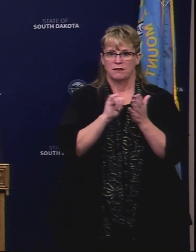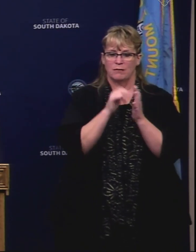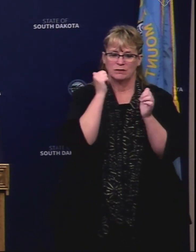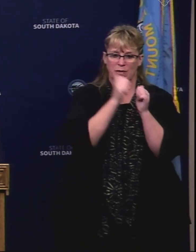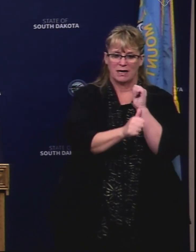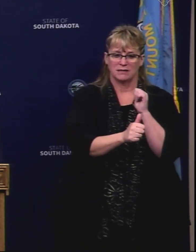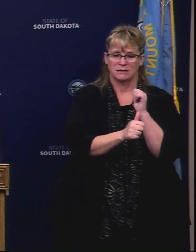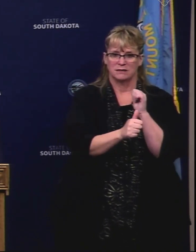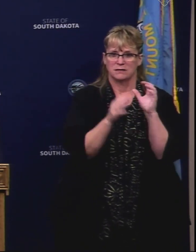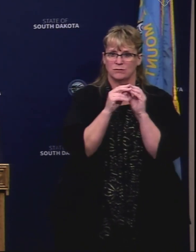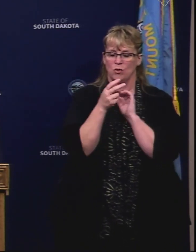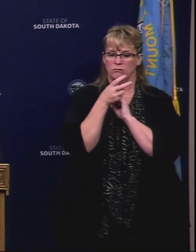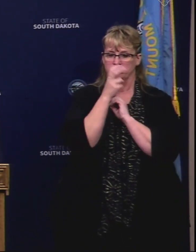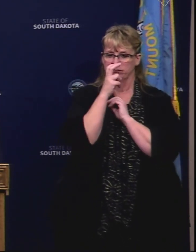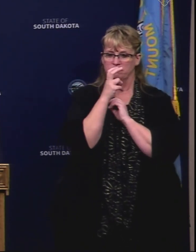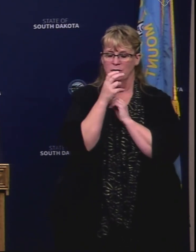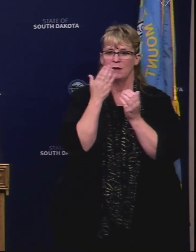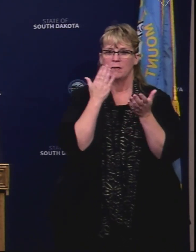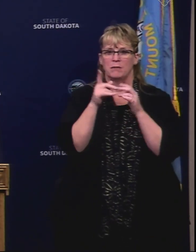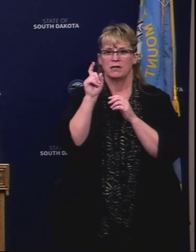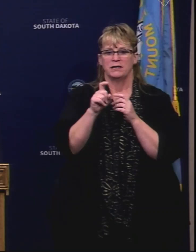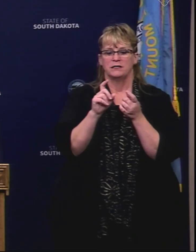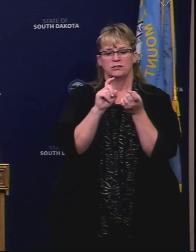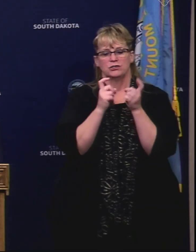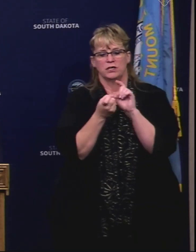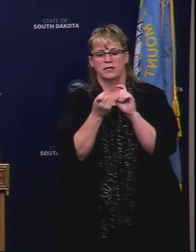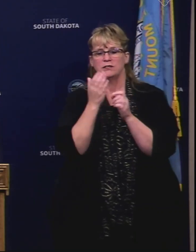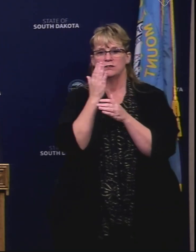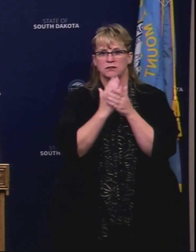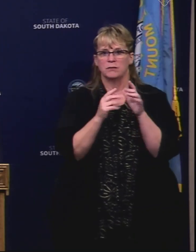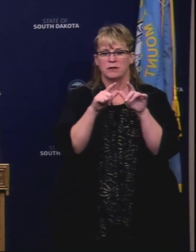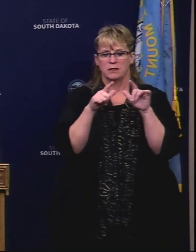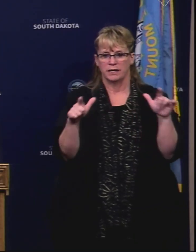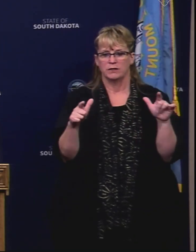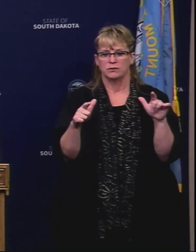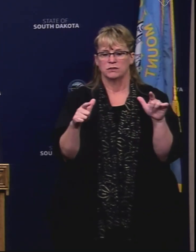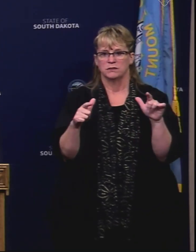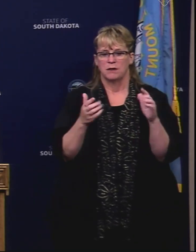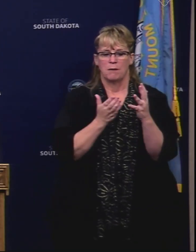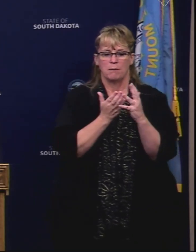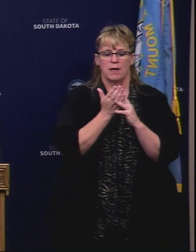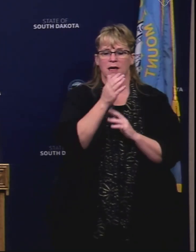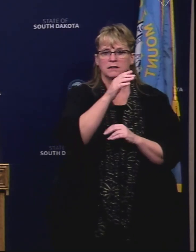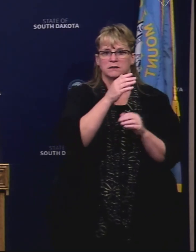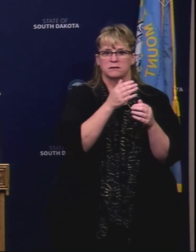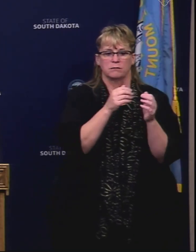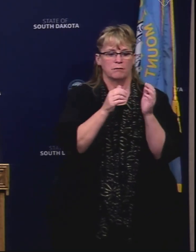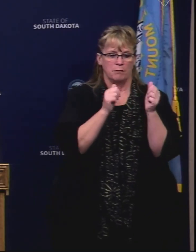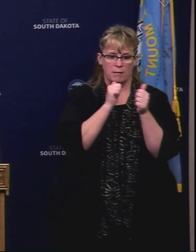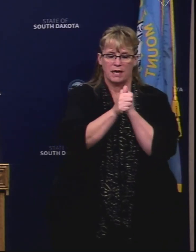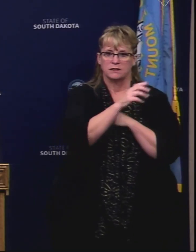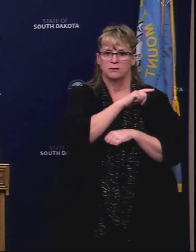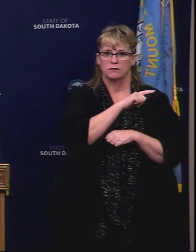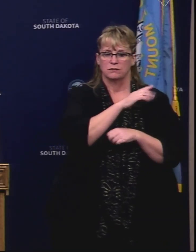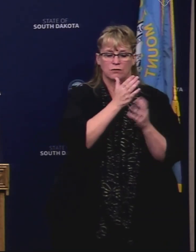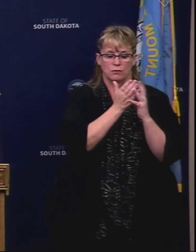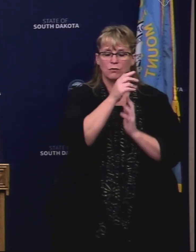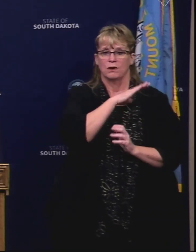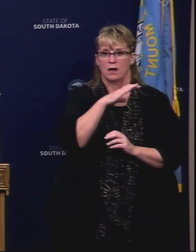may need to be some statutory changes that come in another bill that would pass through Congress in order for that to happen.